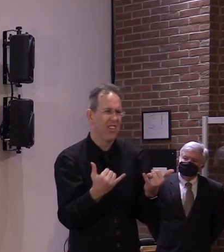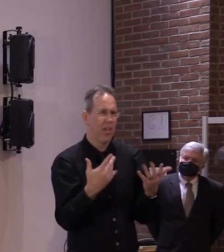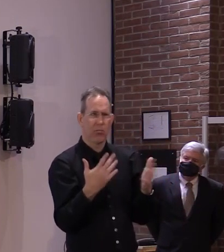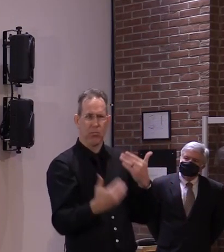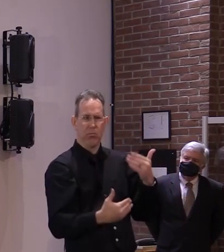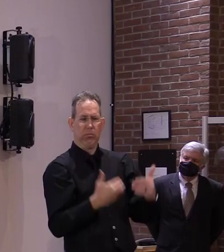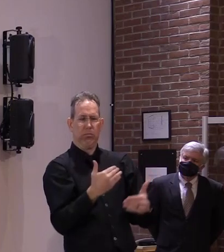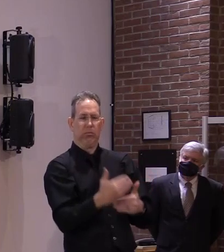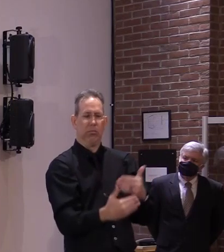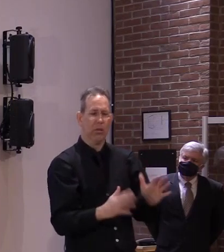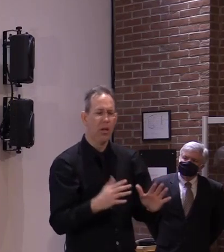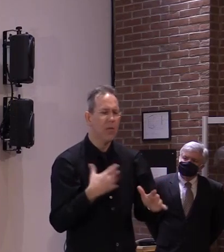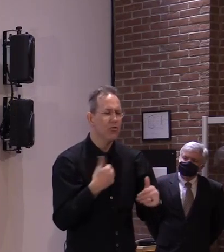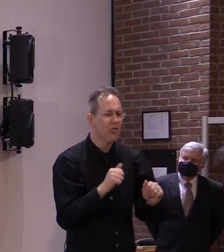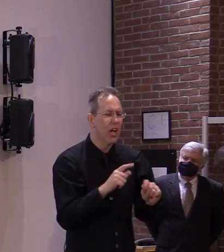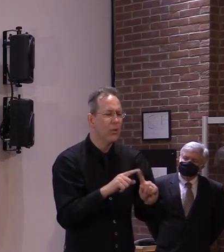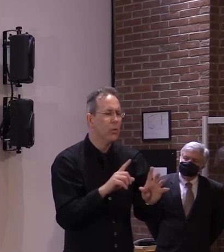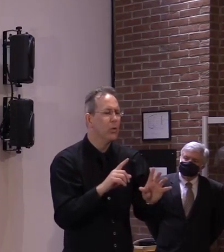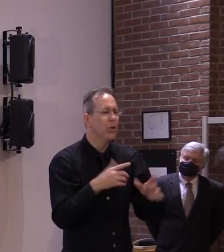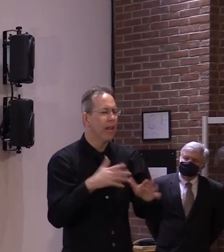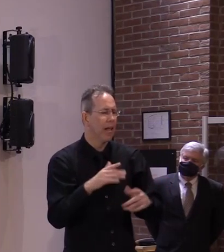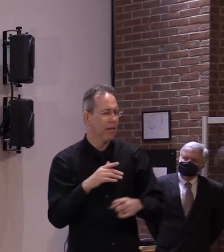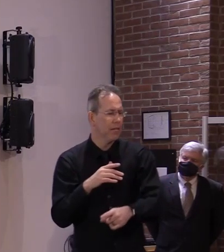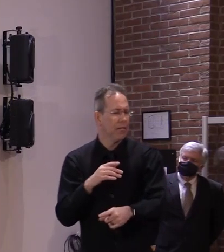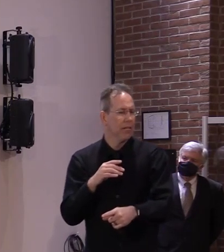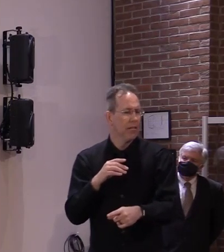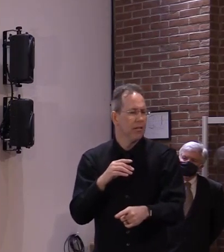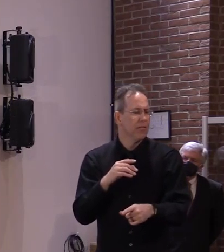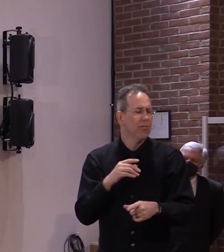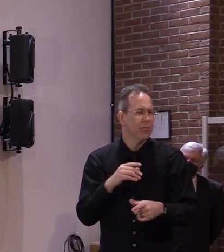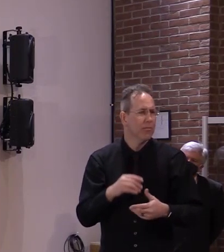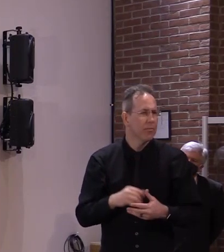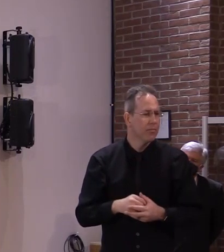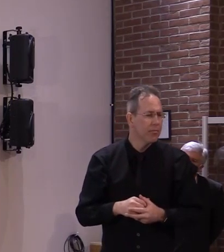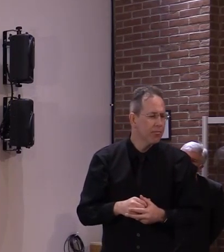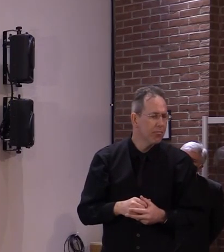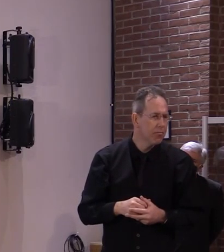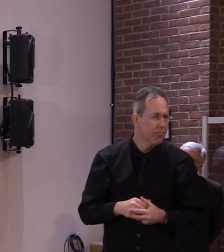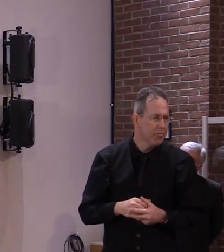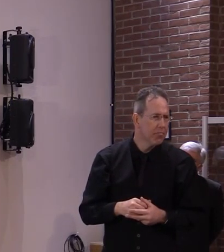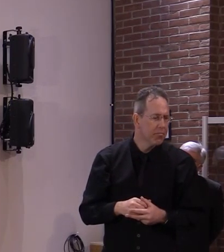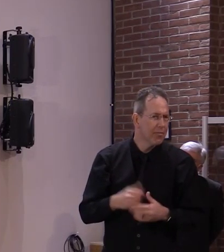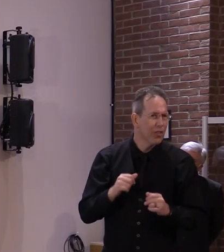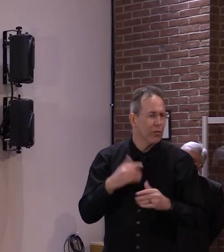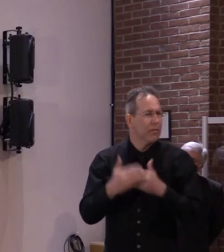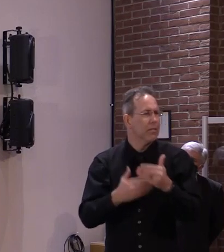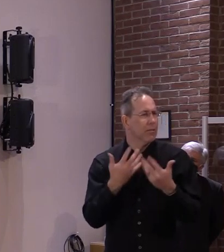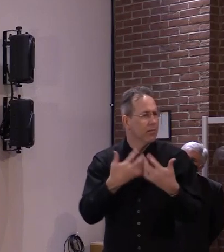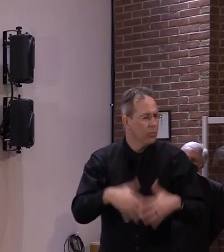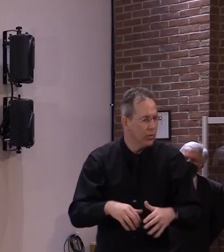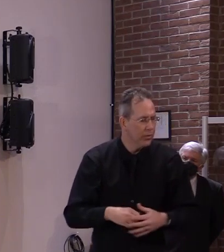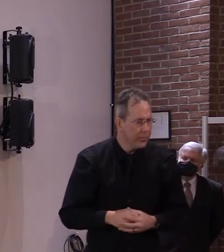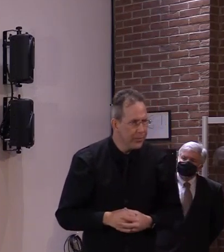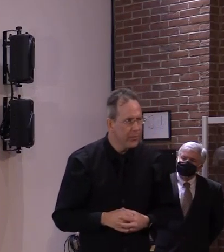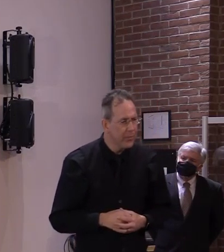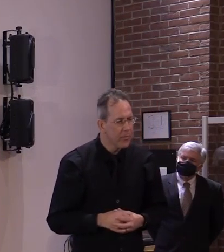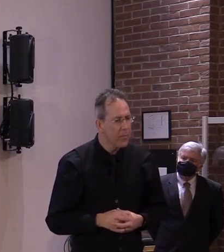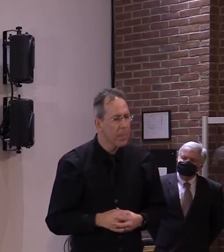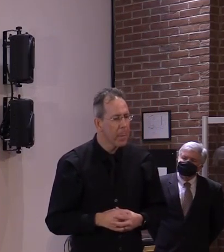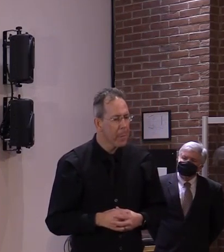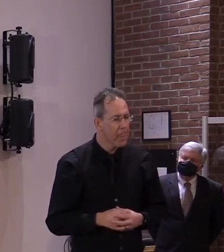next 2 to 3 weeks. But no, we're not ready at this point to discuss anything about what our thoughts are.